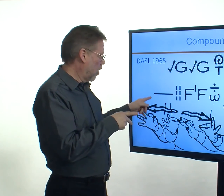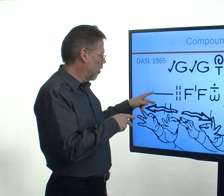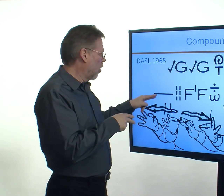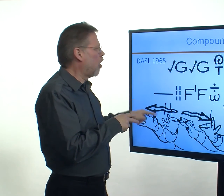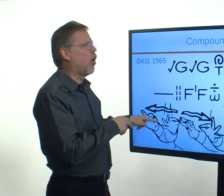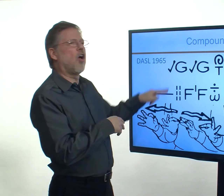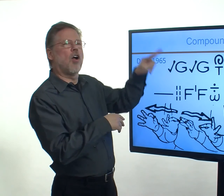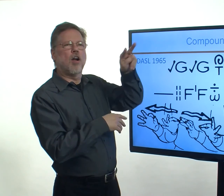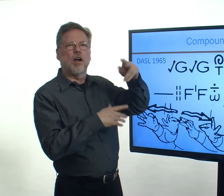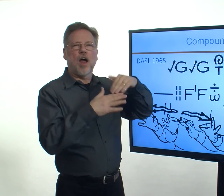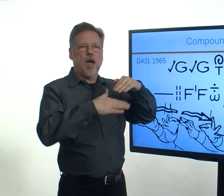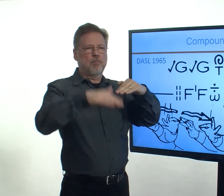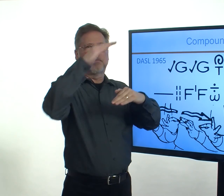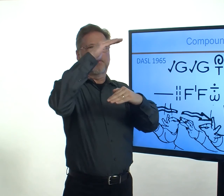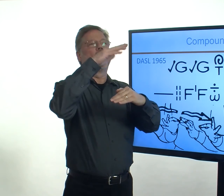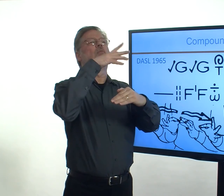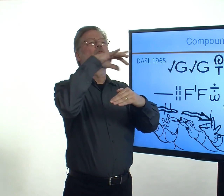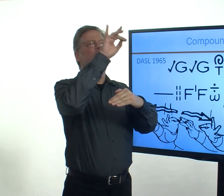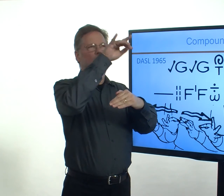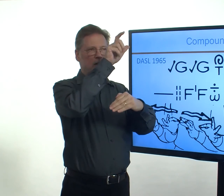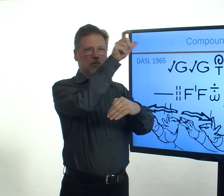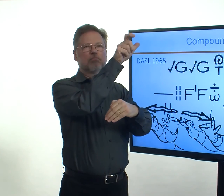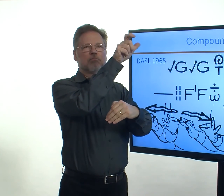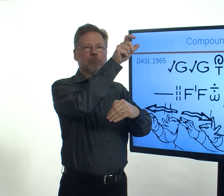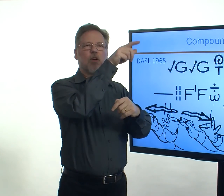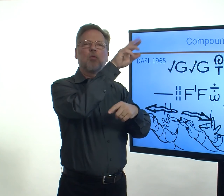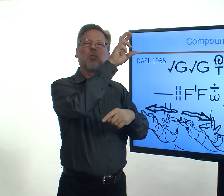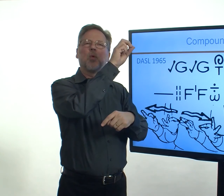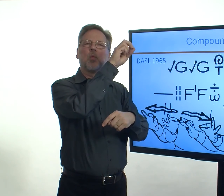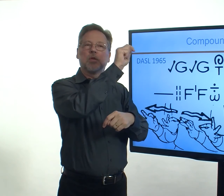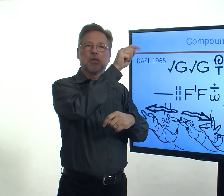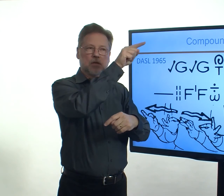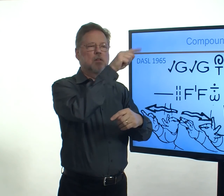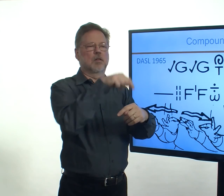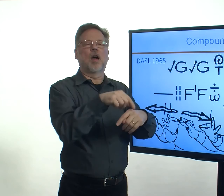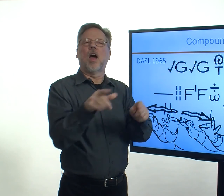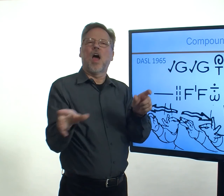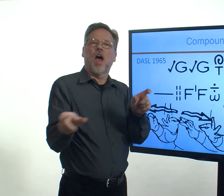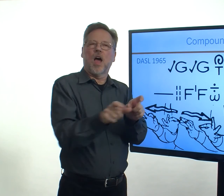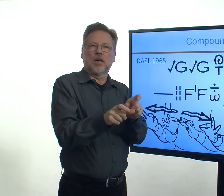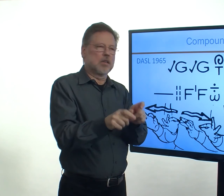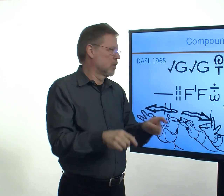That means it's connected to an earlier entry, which is a root that the sign can be added to.